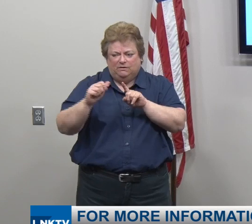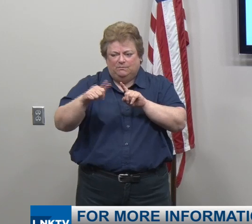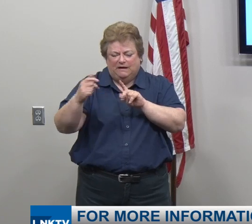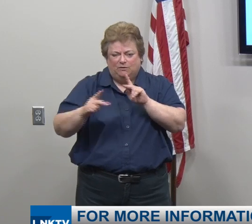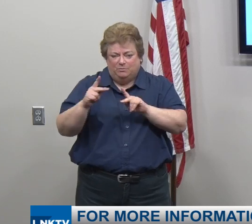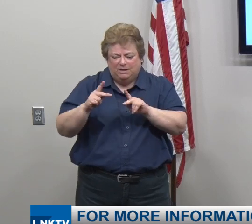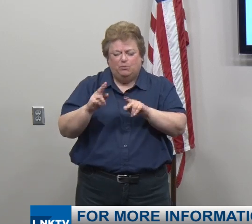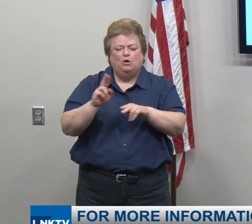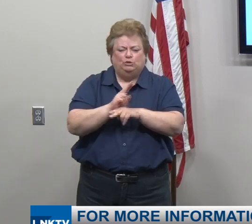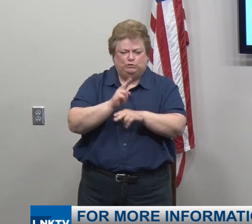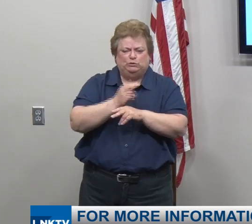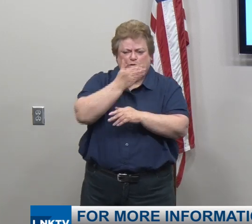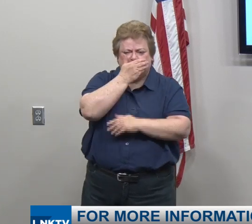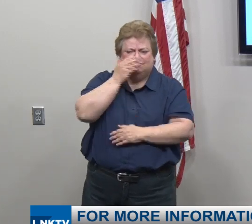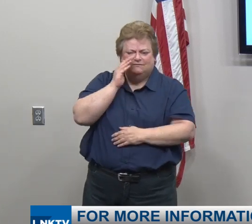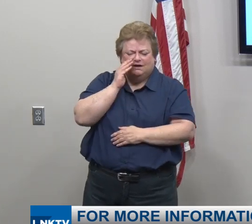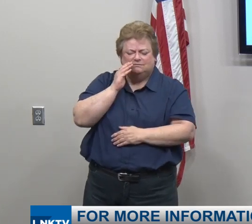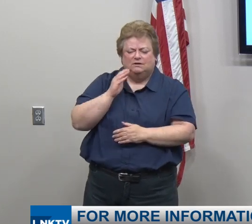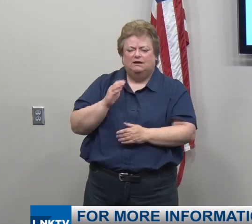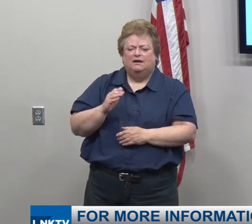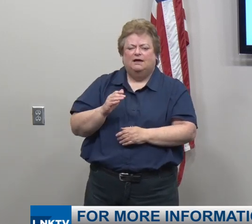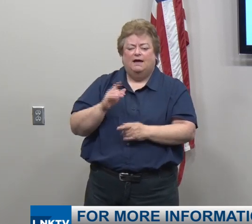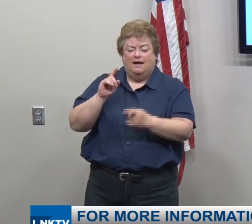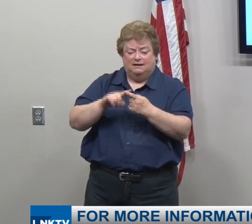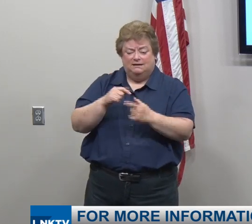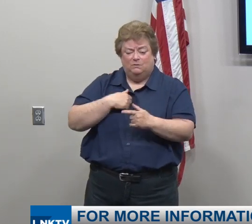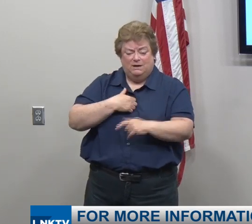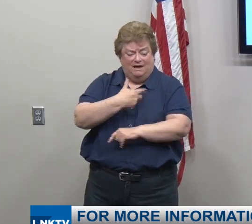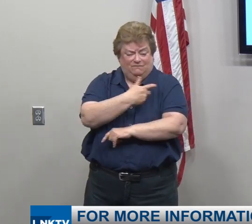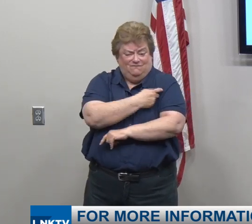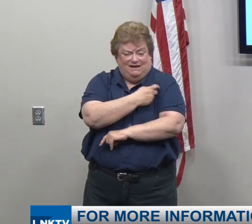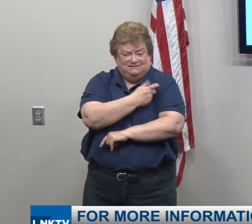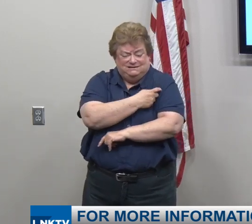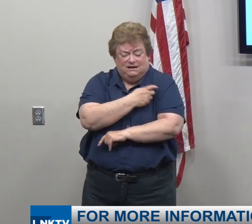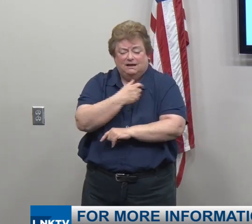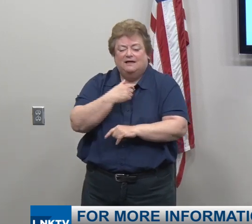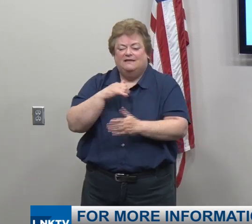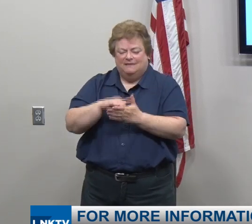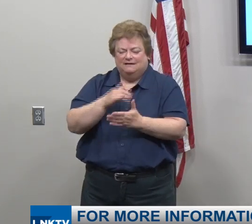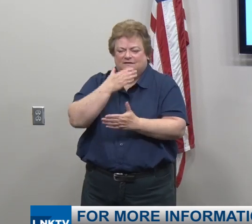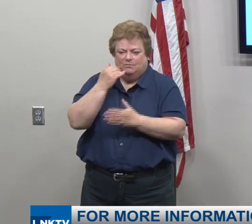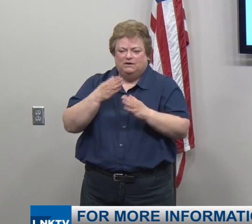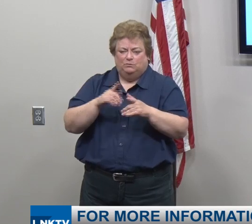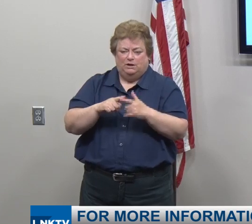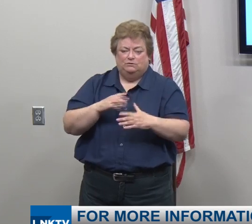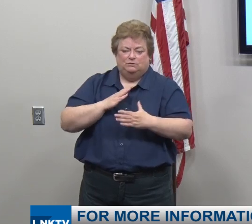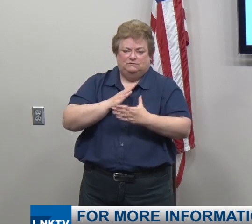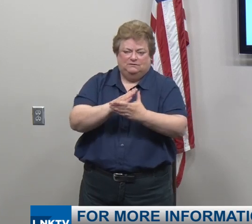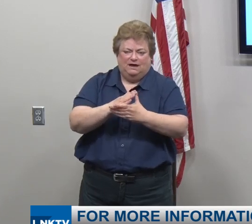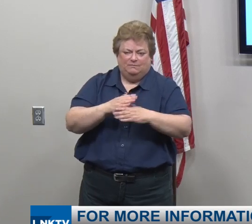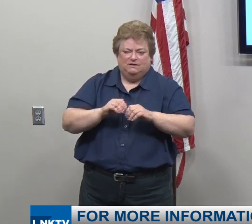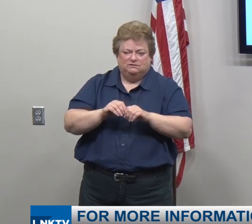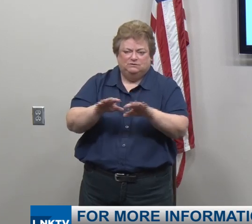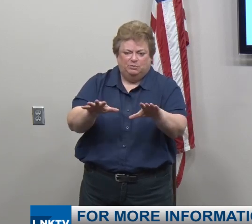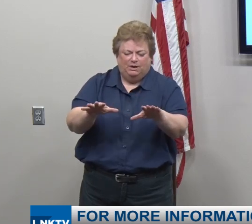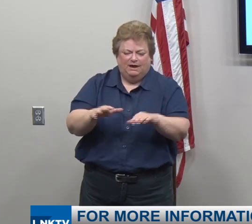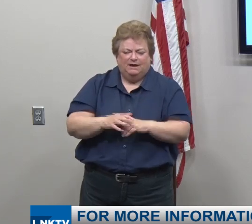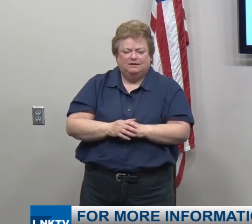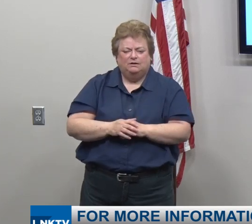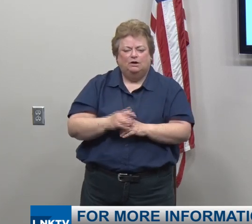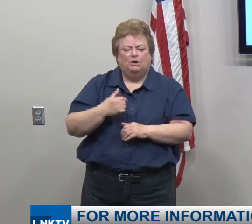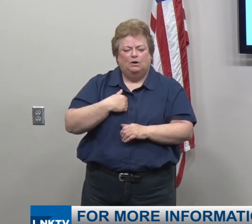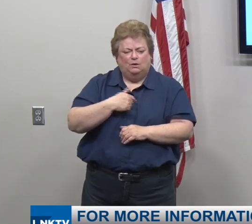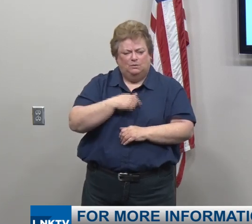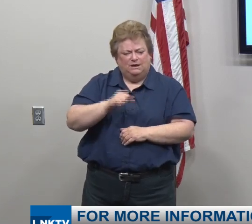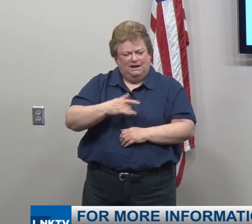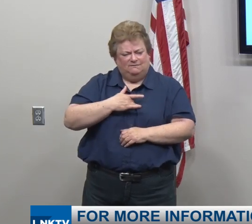have a vaccine, these are our best means of slowing the spread of COVID-19. They are ways that we can all be